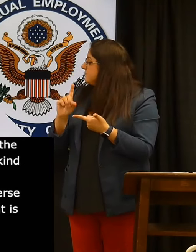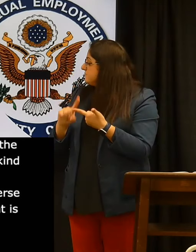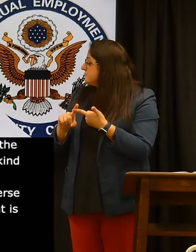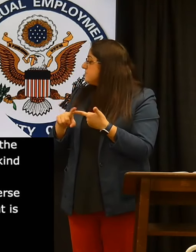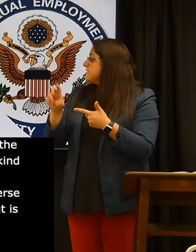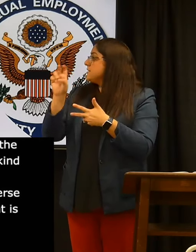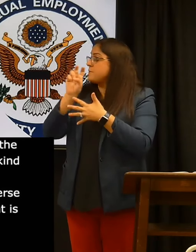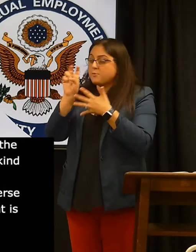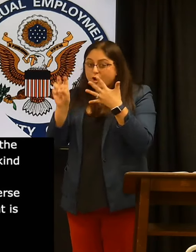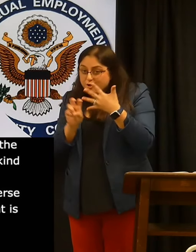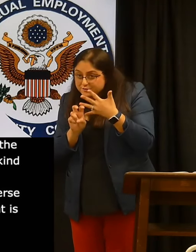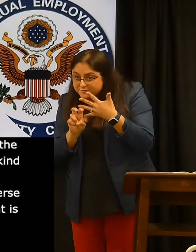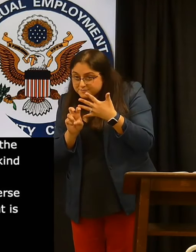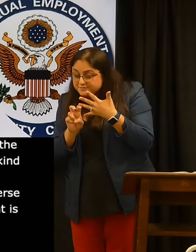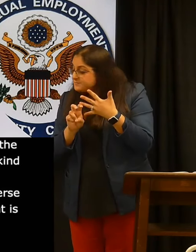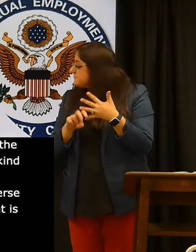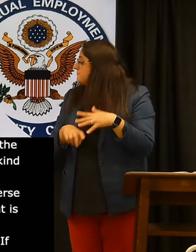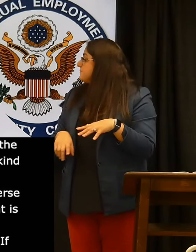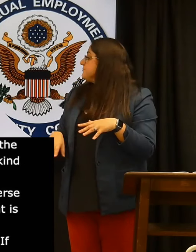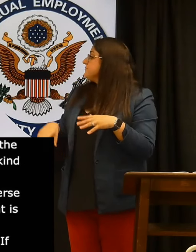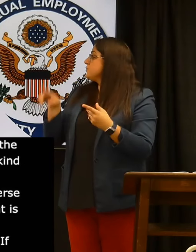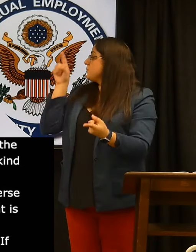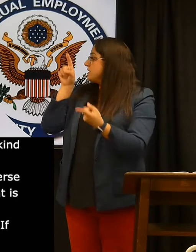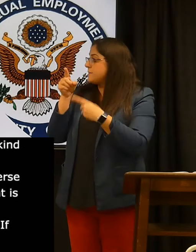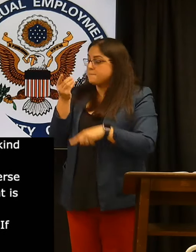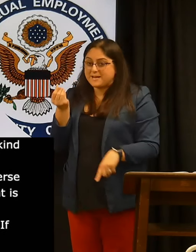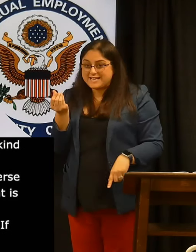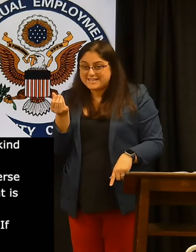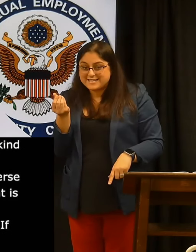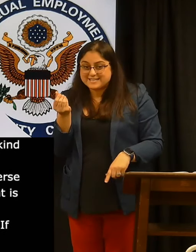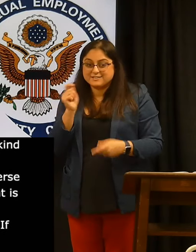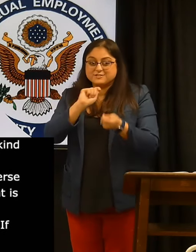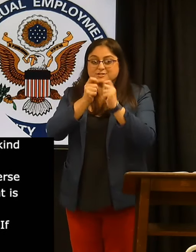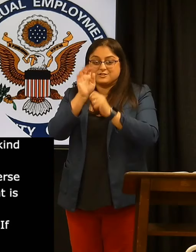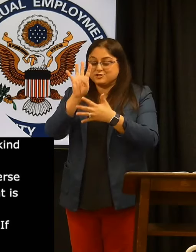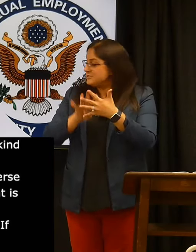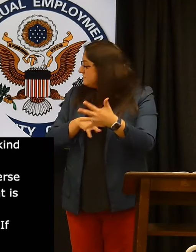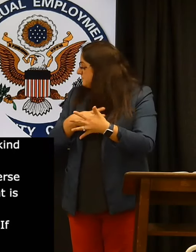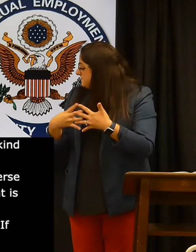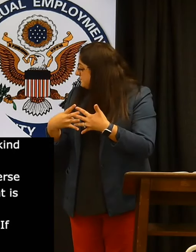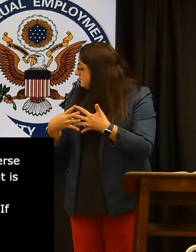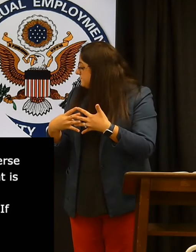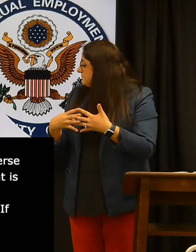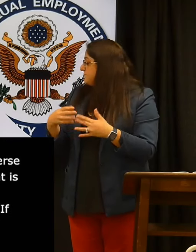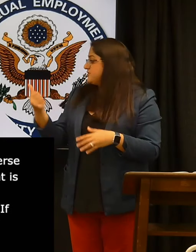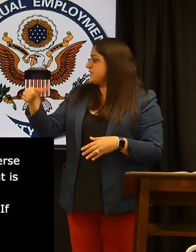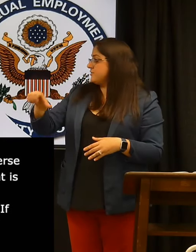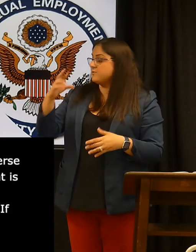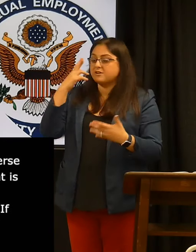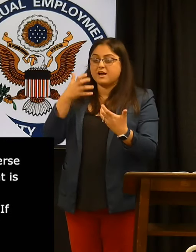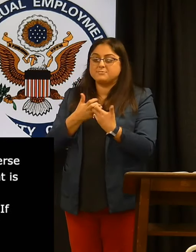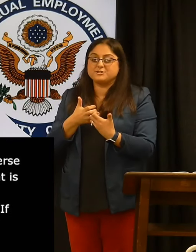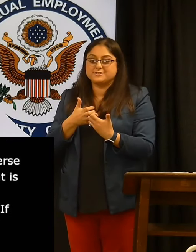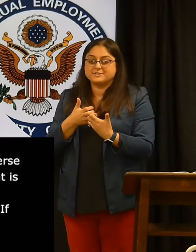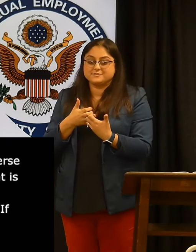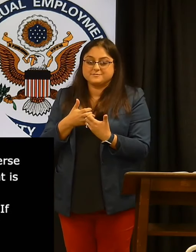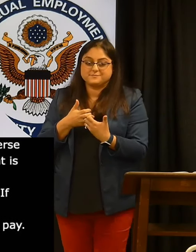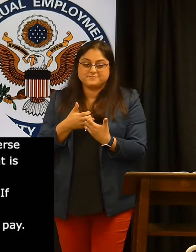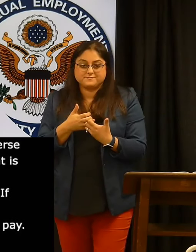file a complaint. Maybe demotion. Maybe they reduce your pay. Maybe they change your schedule. Maybe they deny your